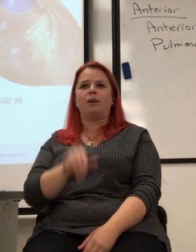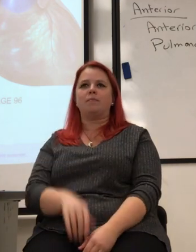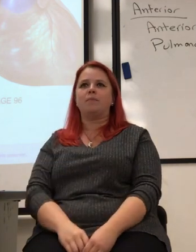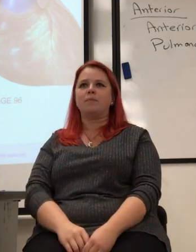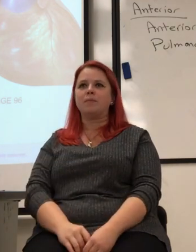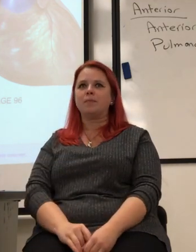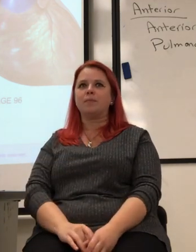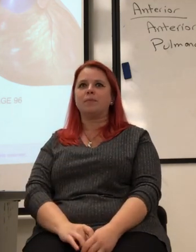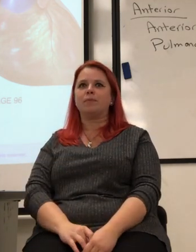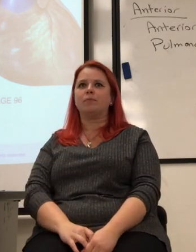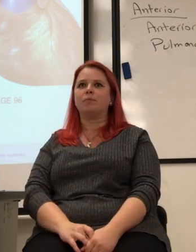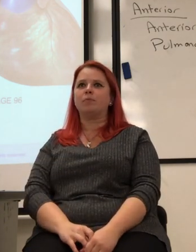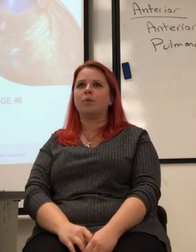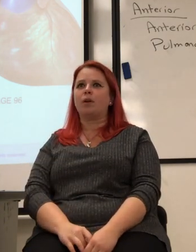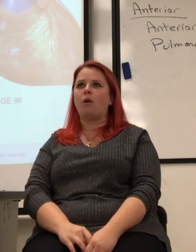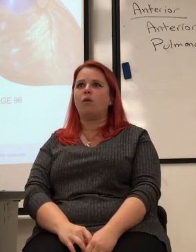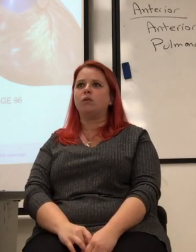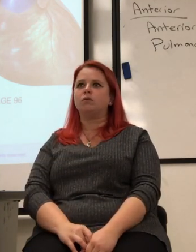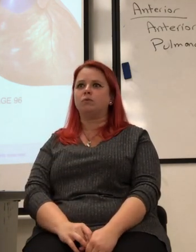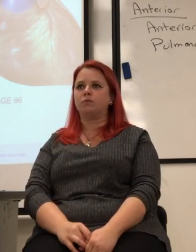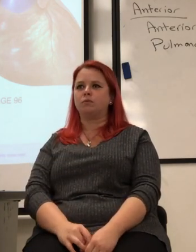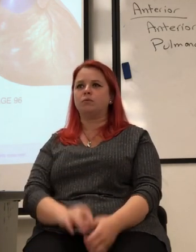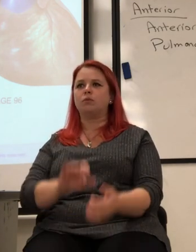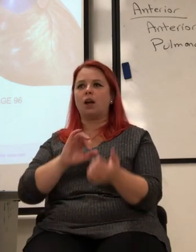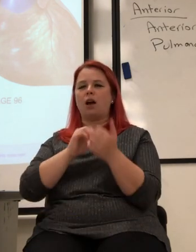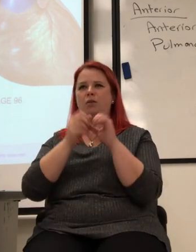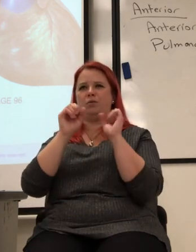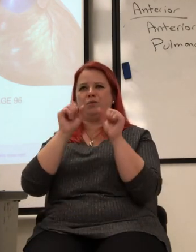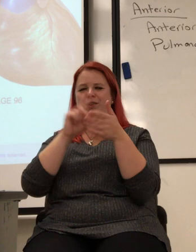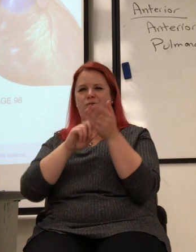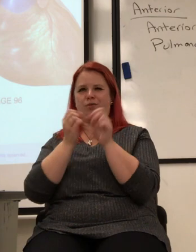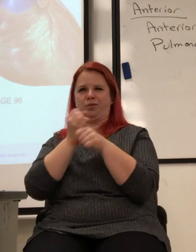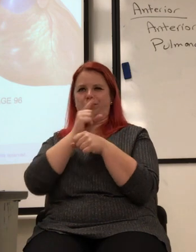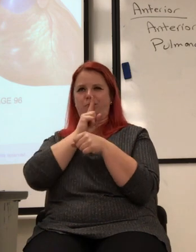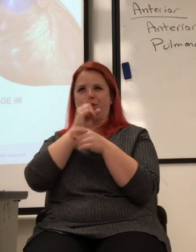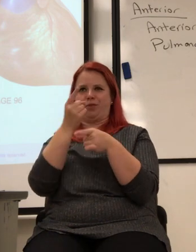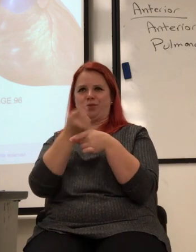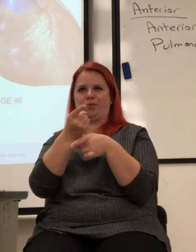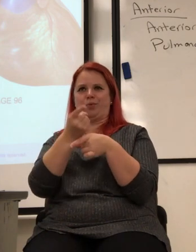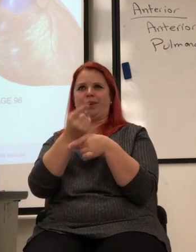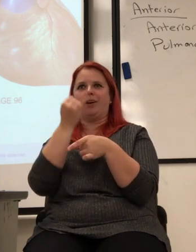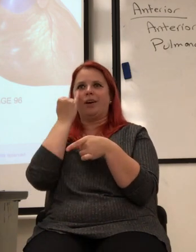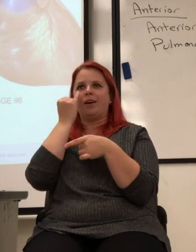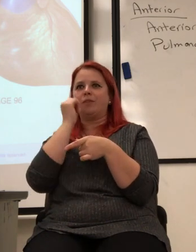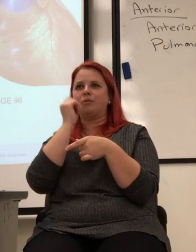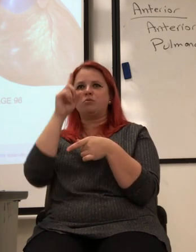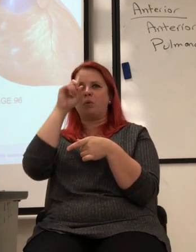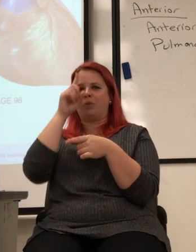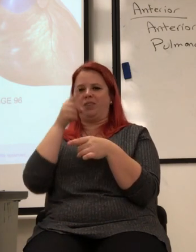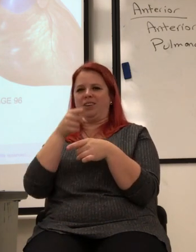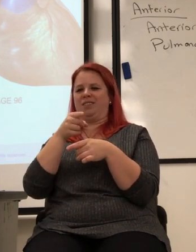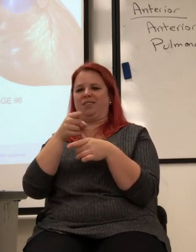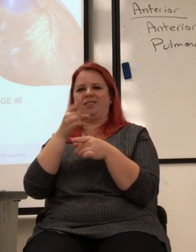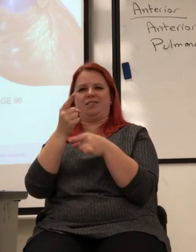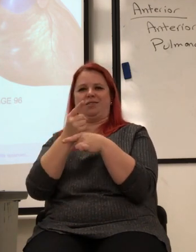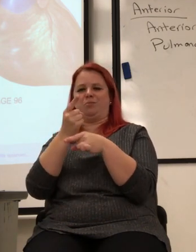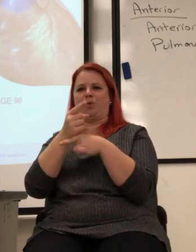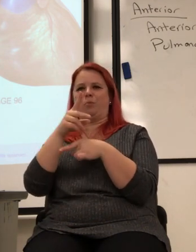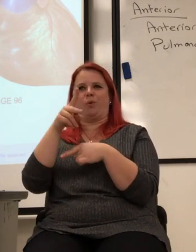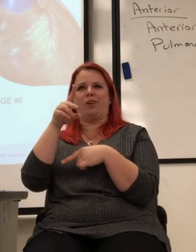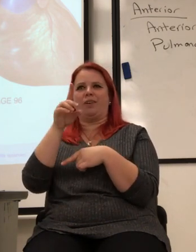Okay. And how you can check yourself if you don't think it's the pulmonary trunk, you think it's